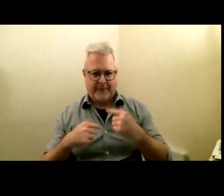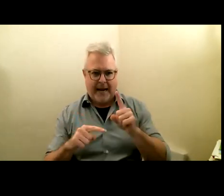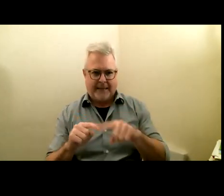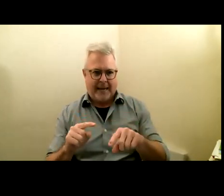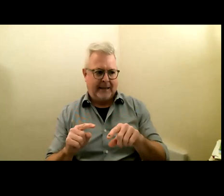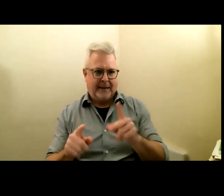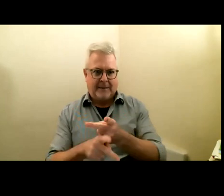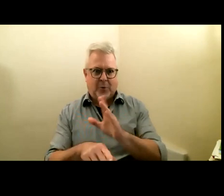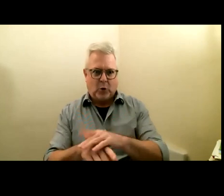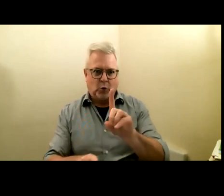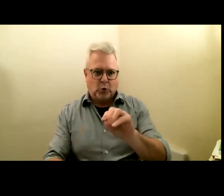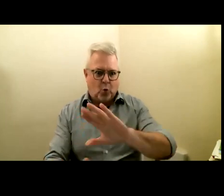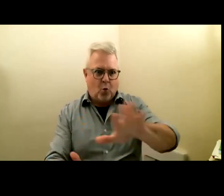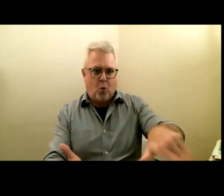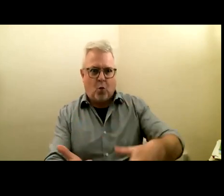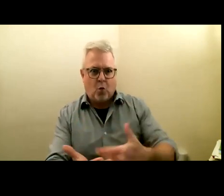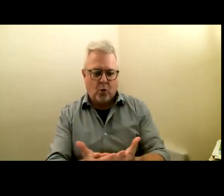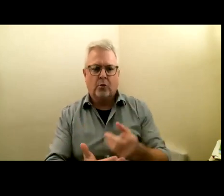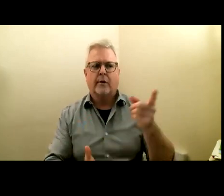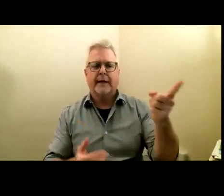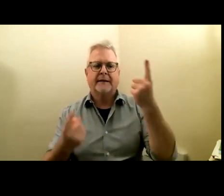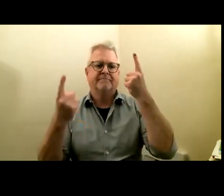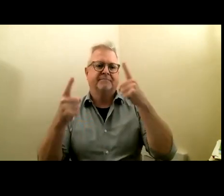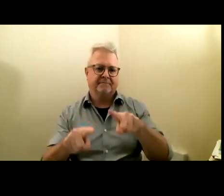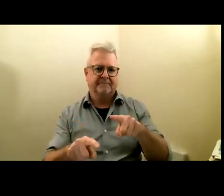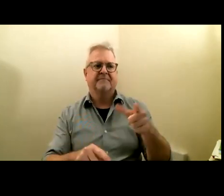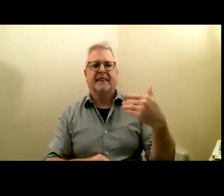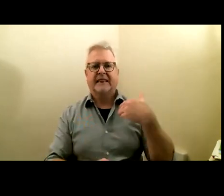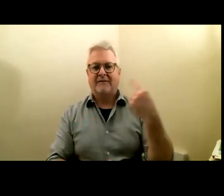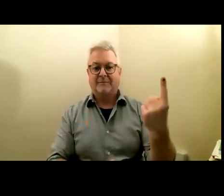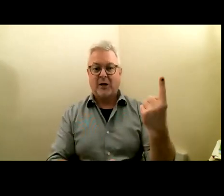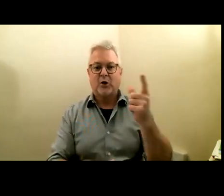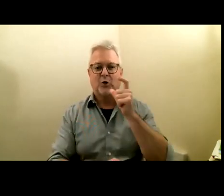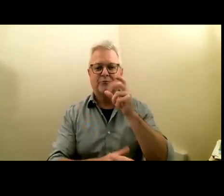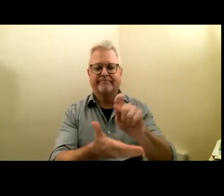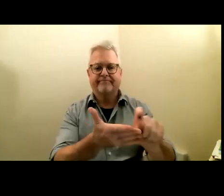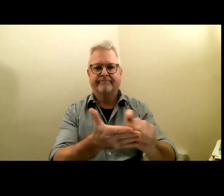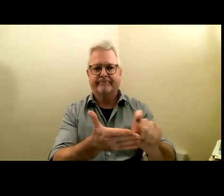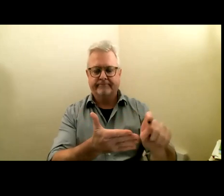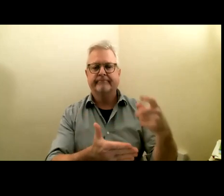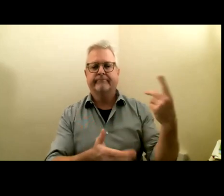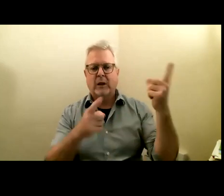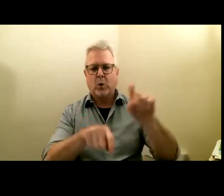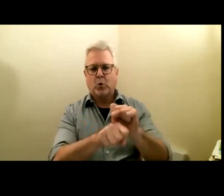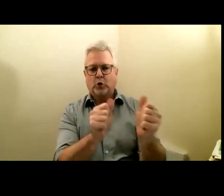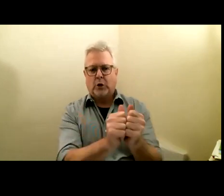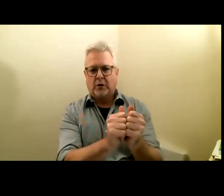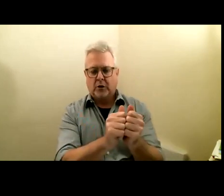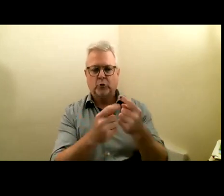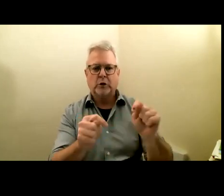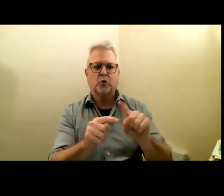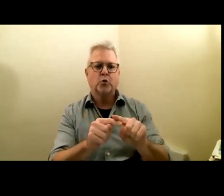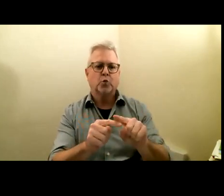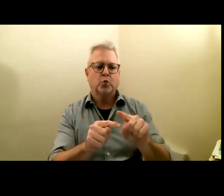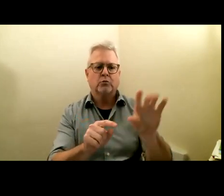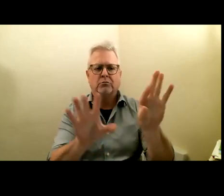And I said I would need their help because I can't do it all. So they agreed to have someone who